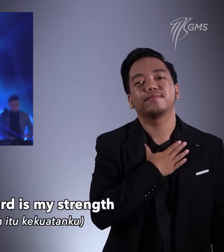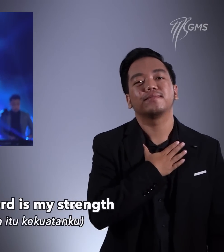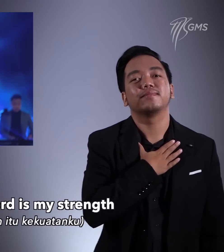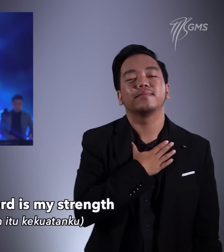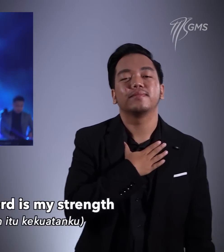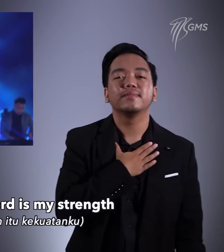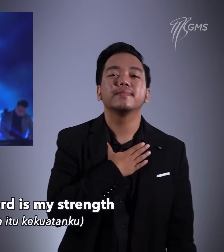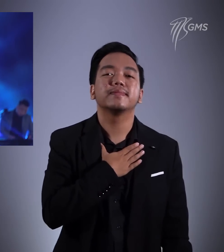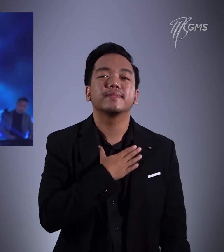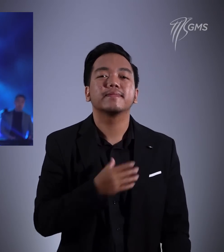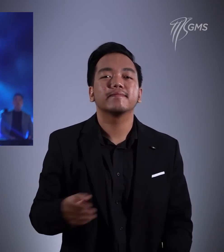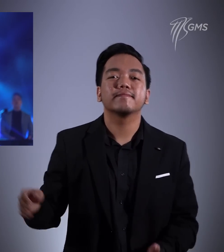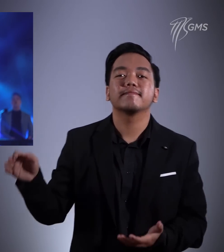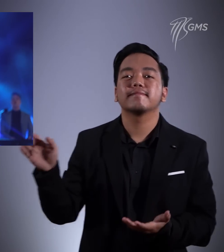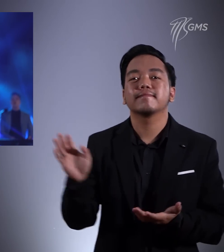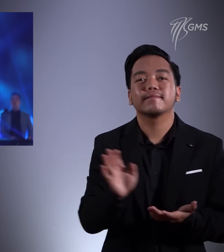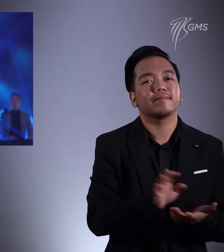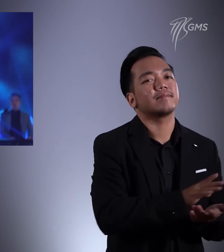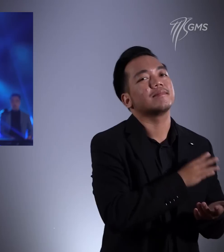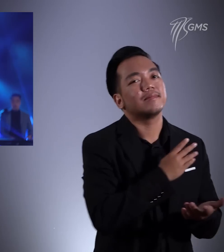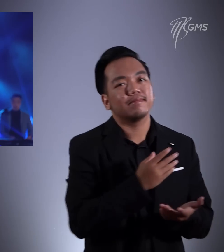is my strength.